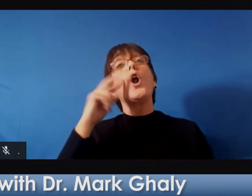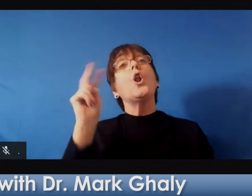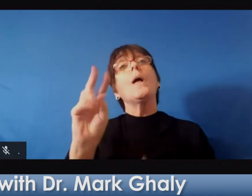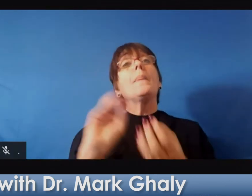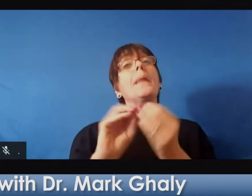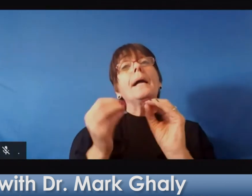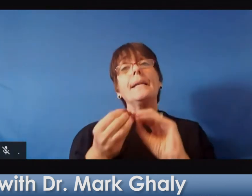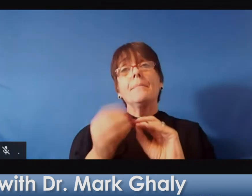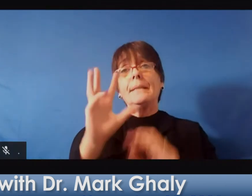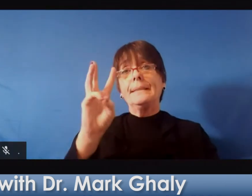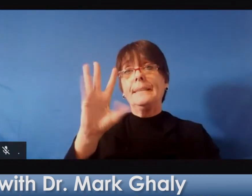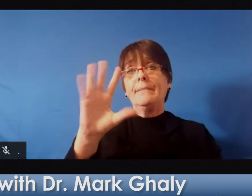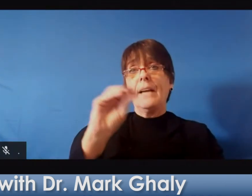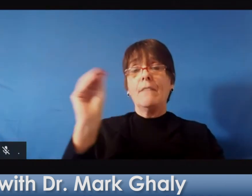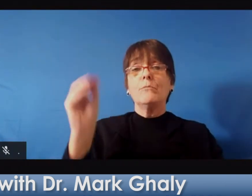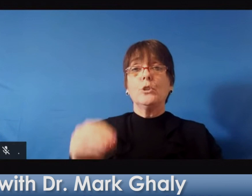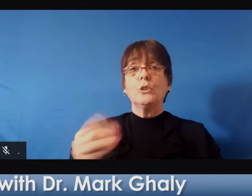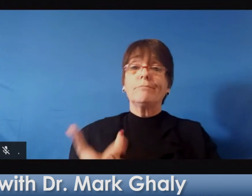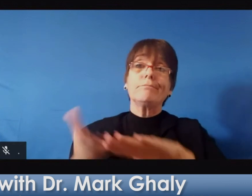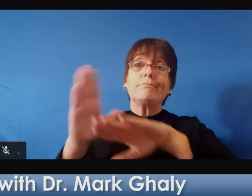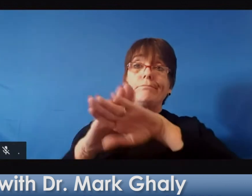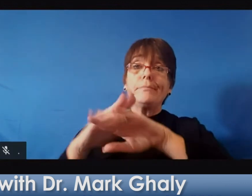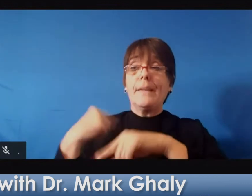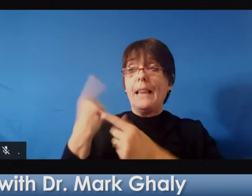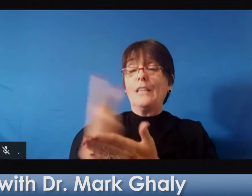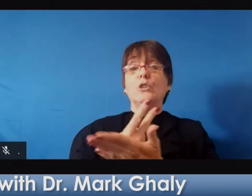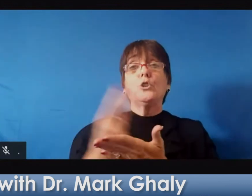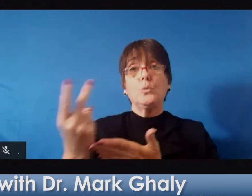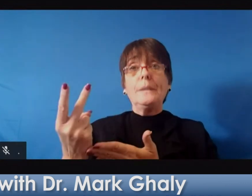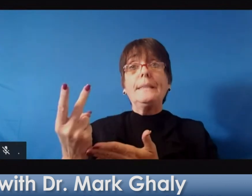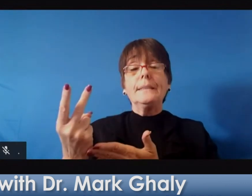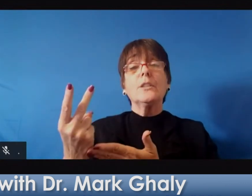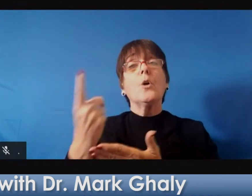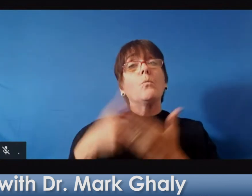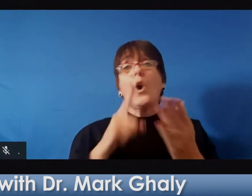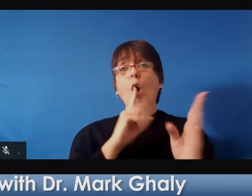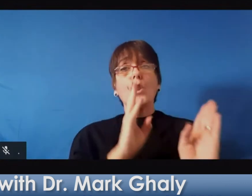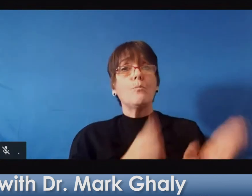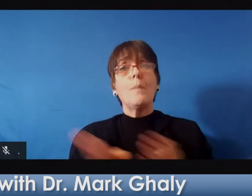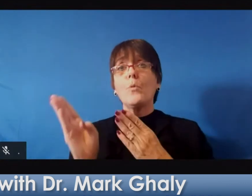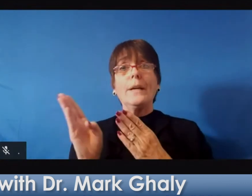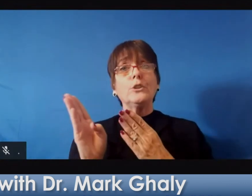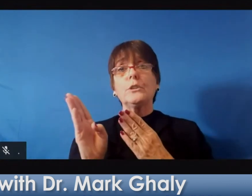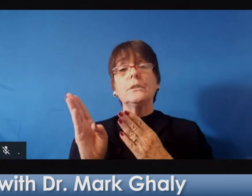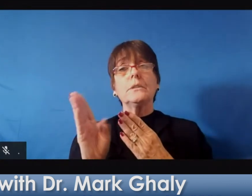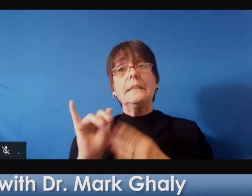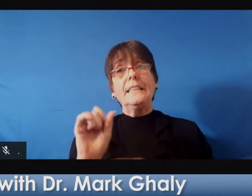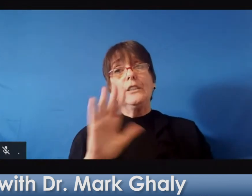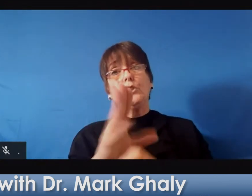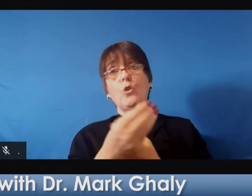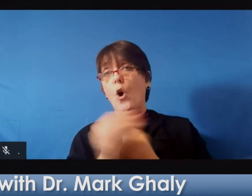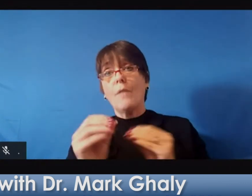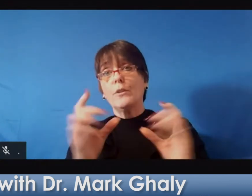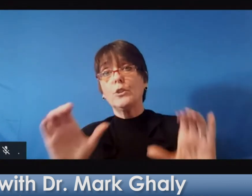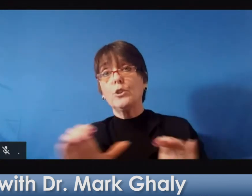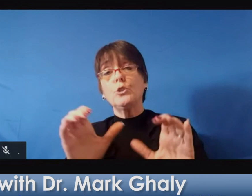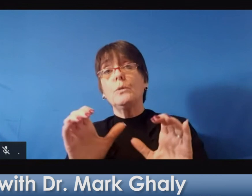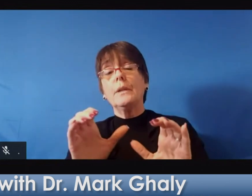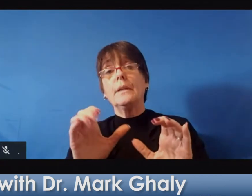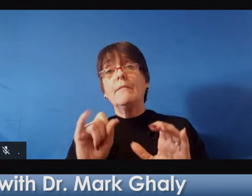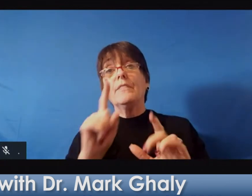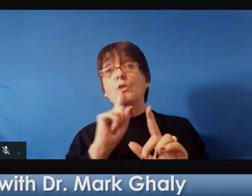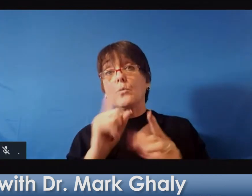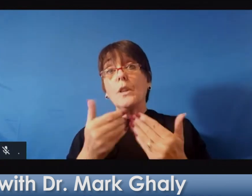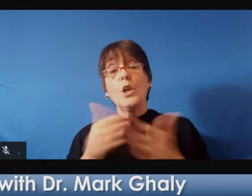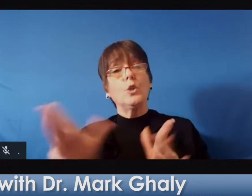the 65% jump in the last 2 weeks, what other preparations is your office taking since it's really getting out